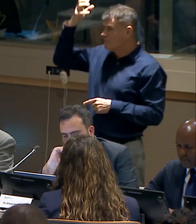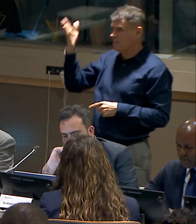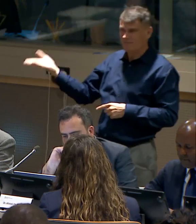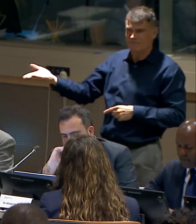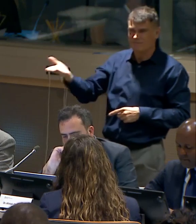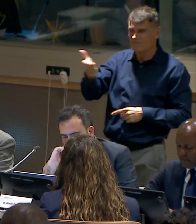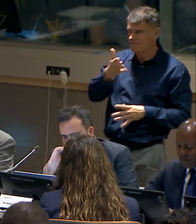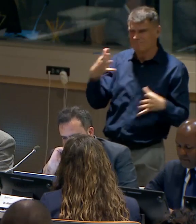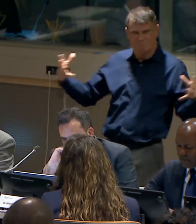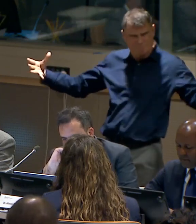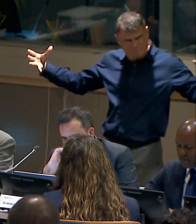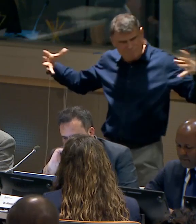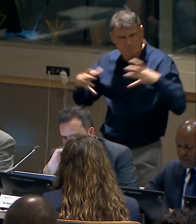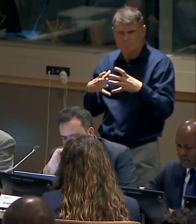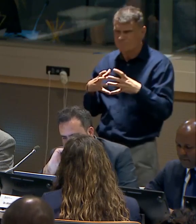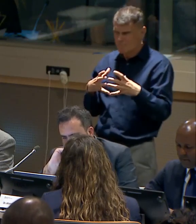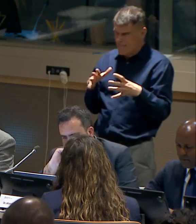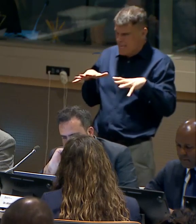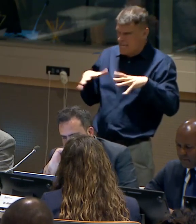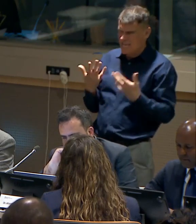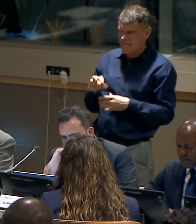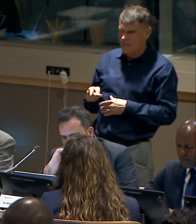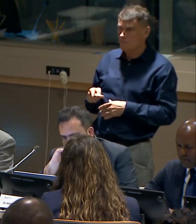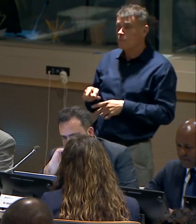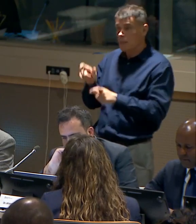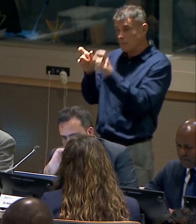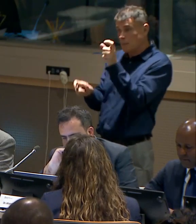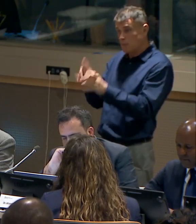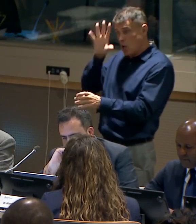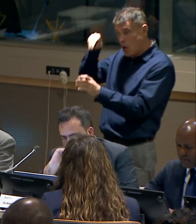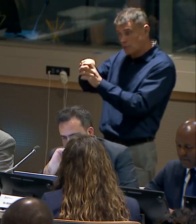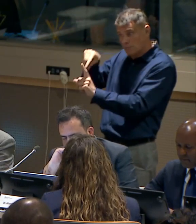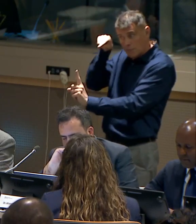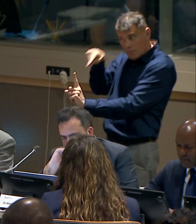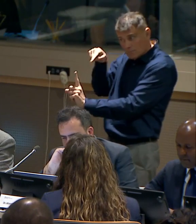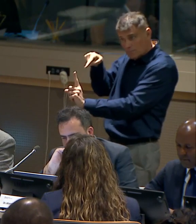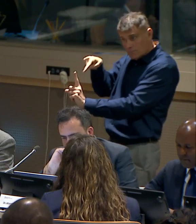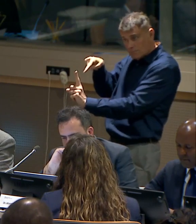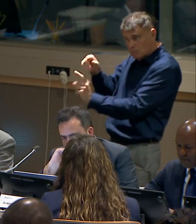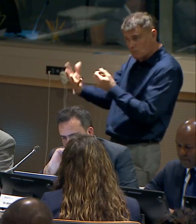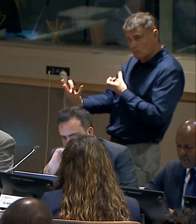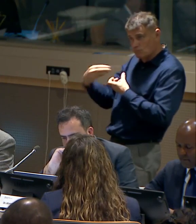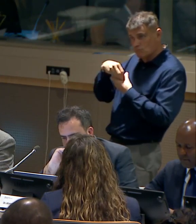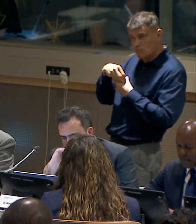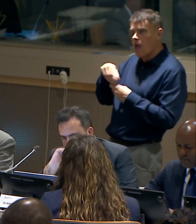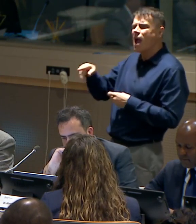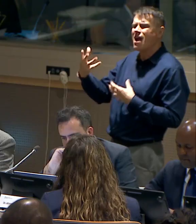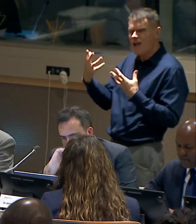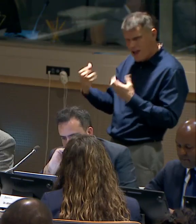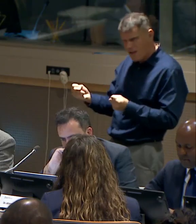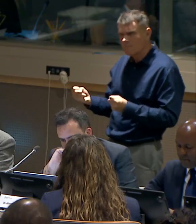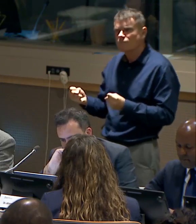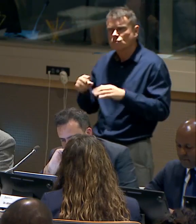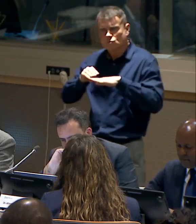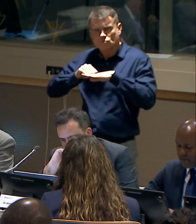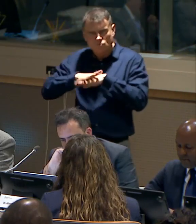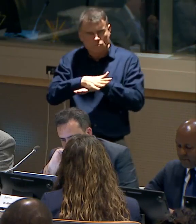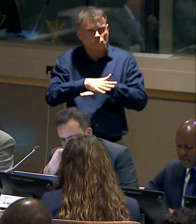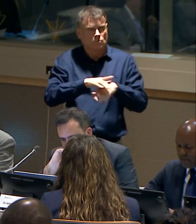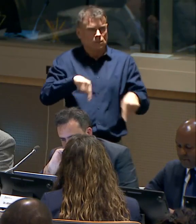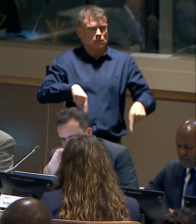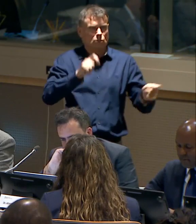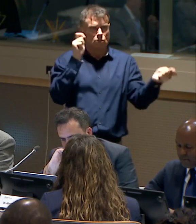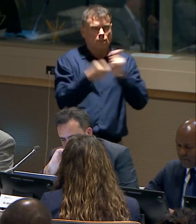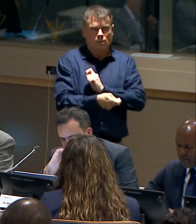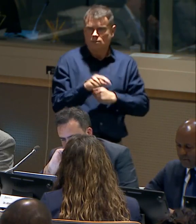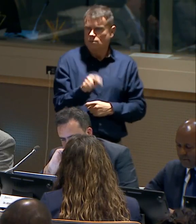and autistic people themselves all play a role. Most importantly, autistic